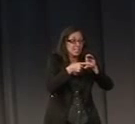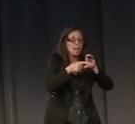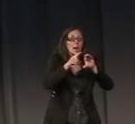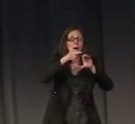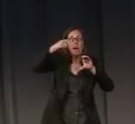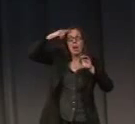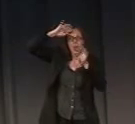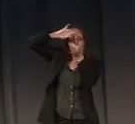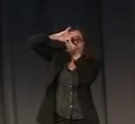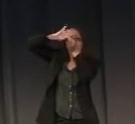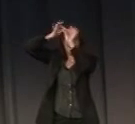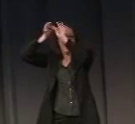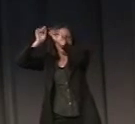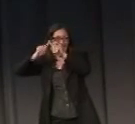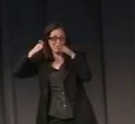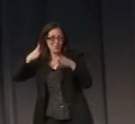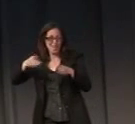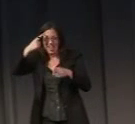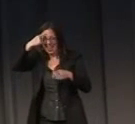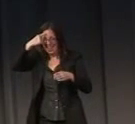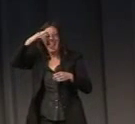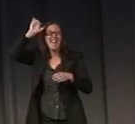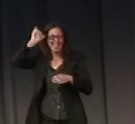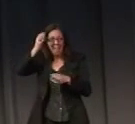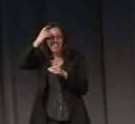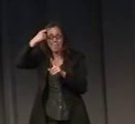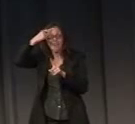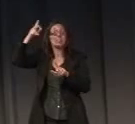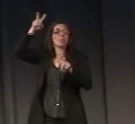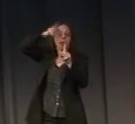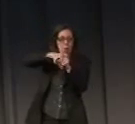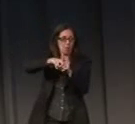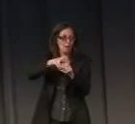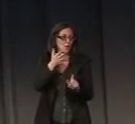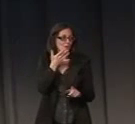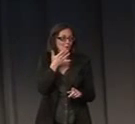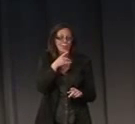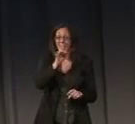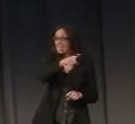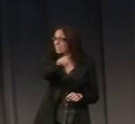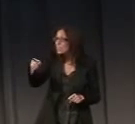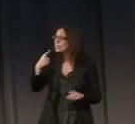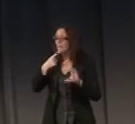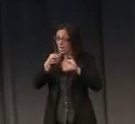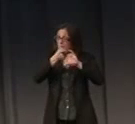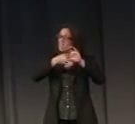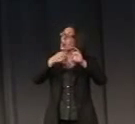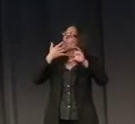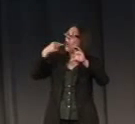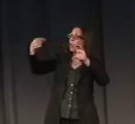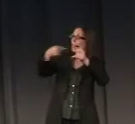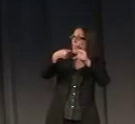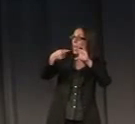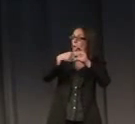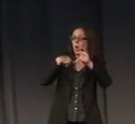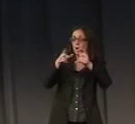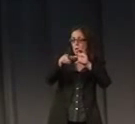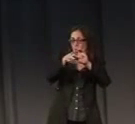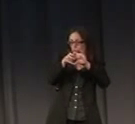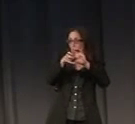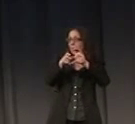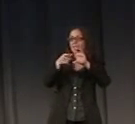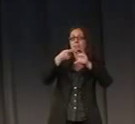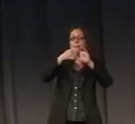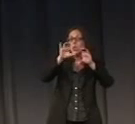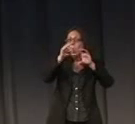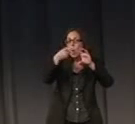color is a retinal thing, you say, nuh-uh, color is a cortical thing that is the interpretation of signals received by the